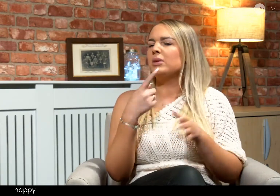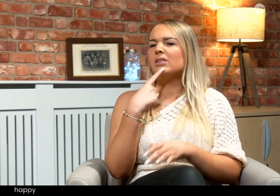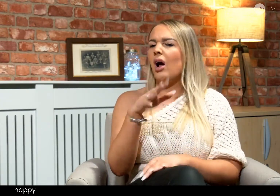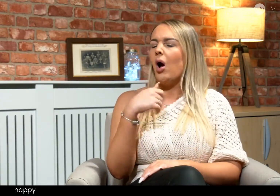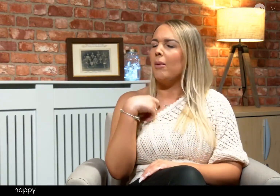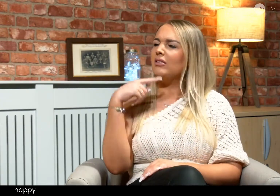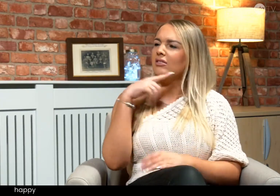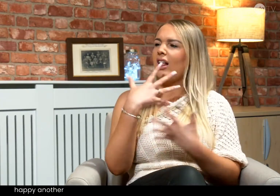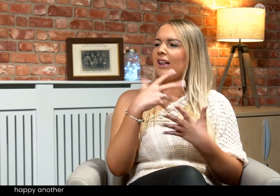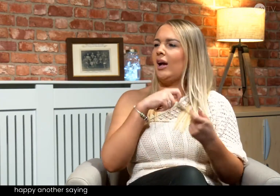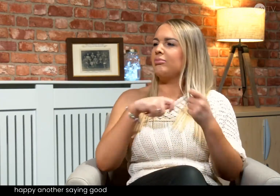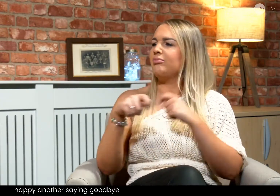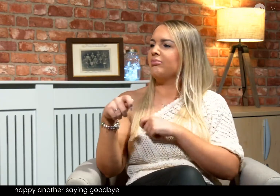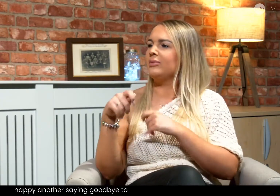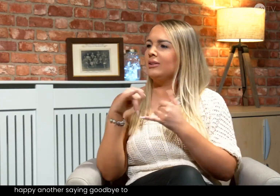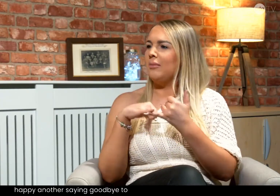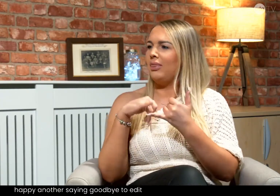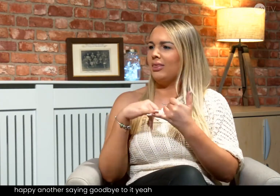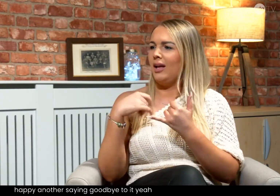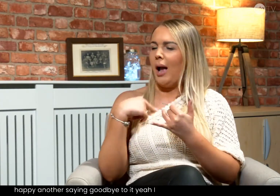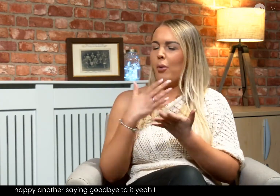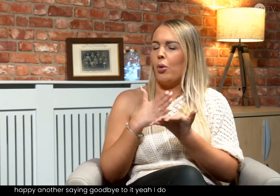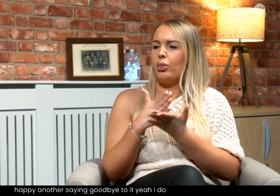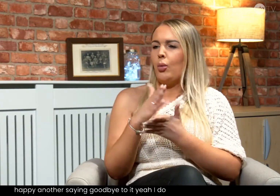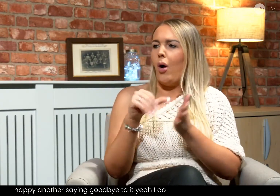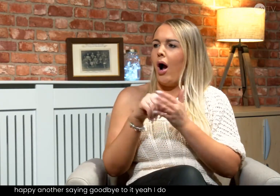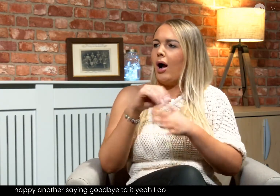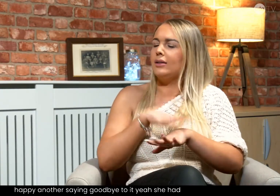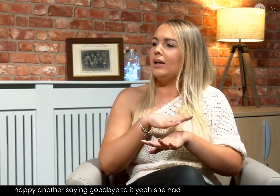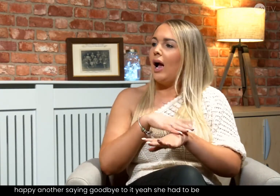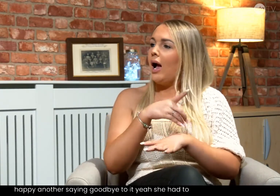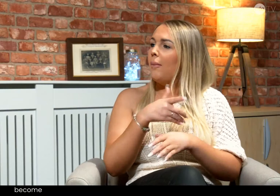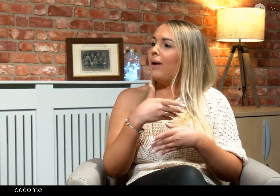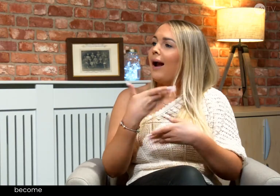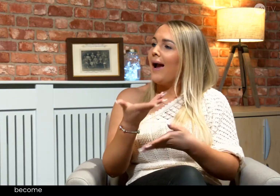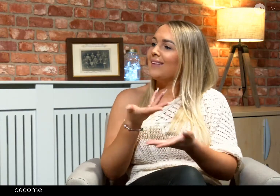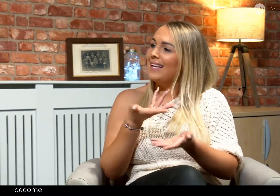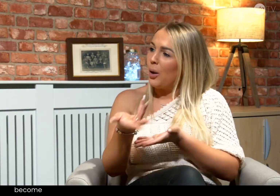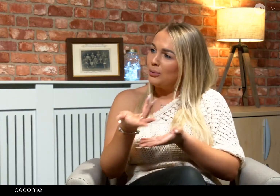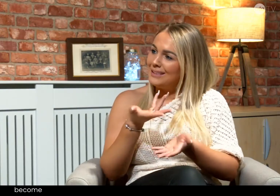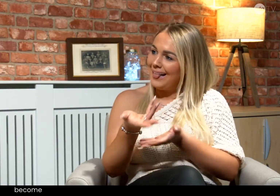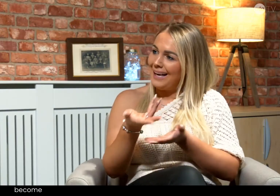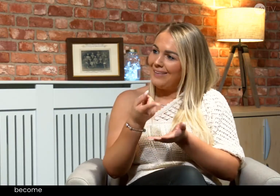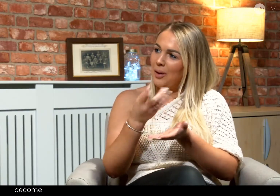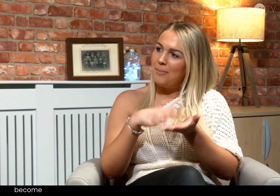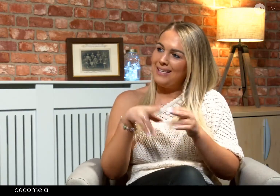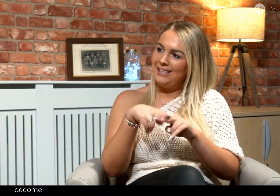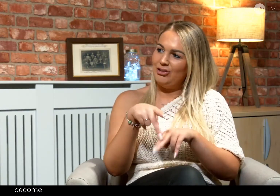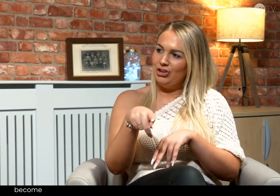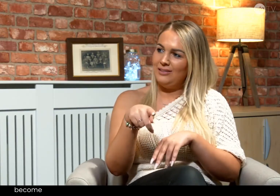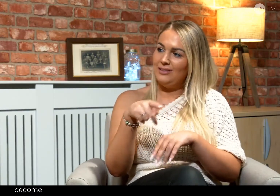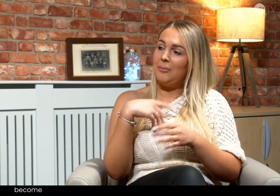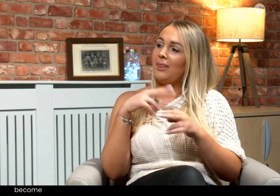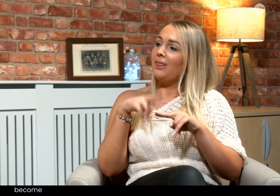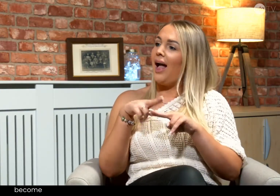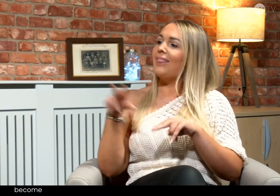But yeah, she had to become more open about my son is Samantha now, even though it was a really hard time. They